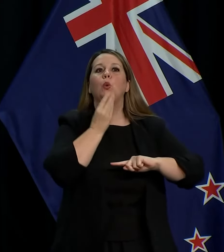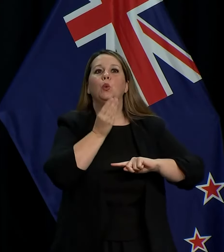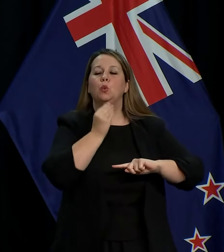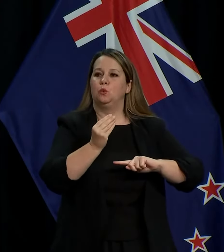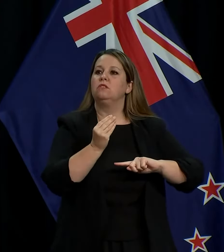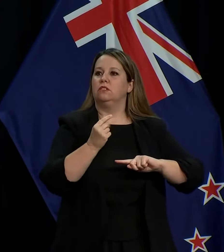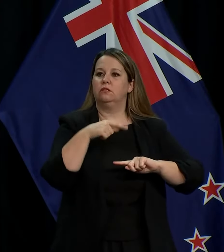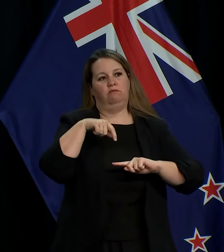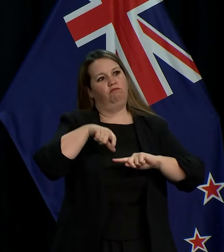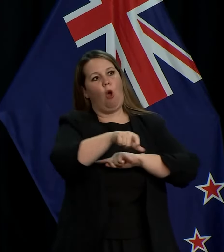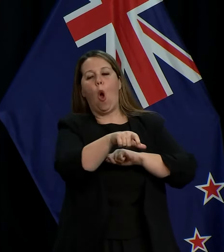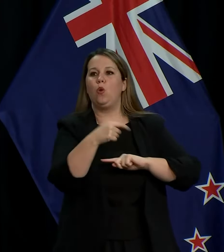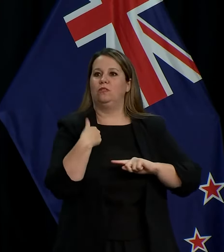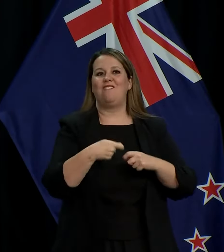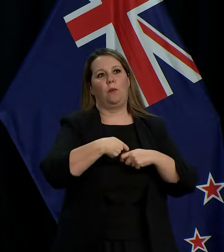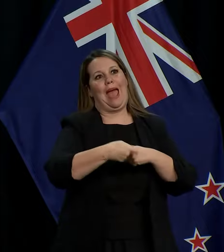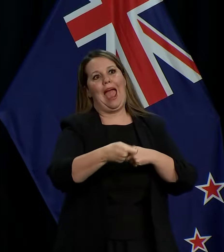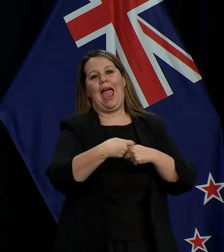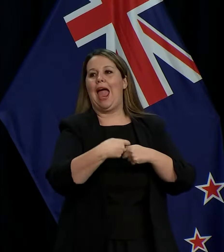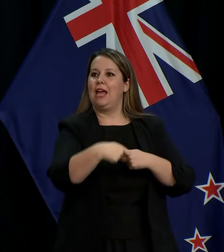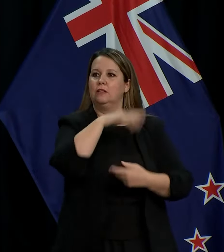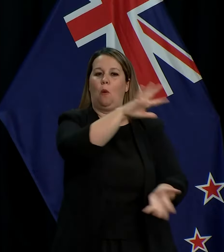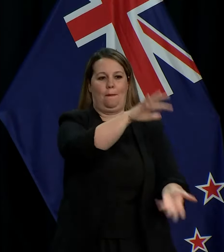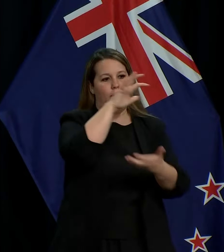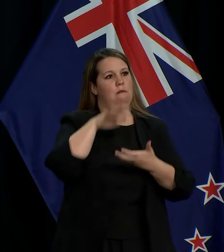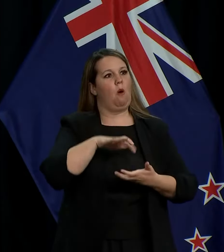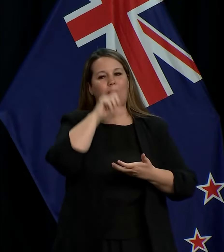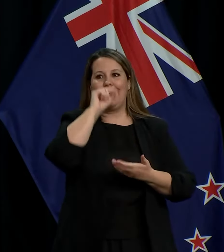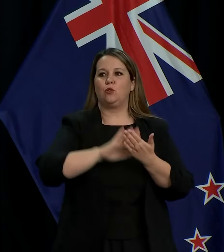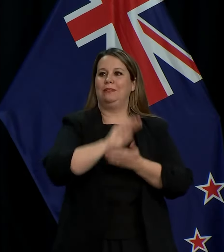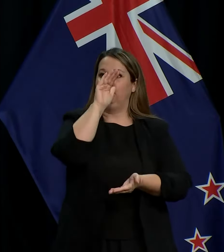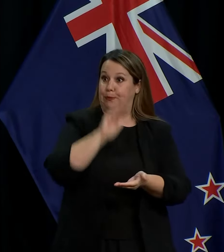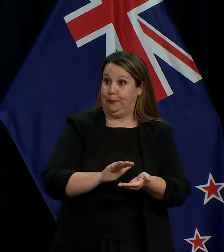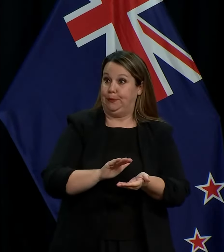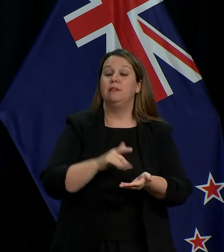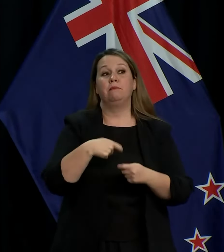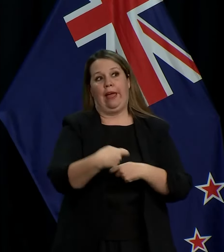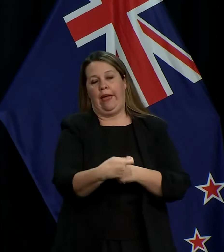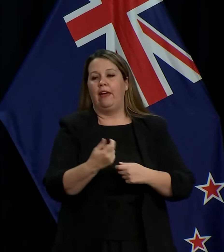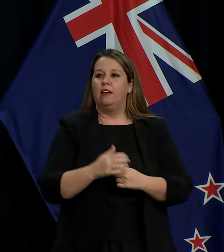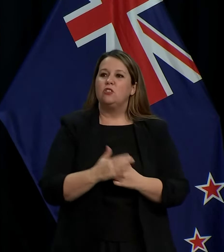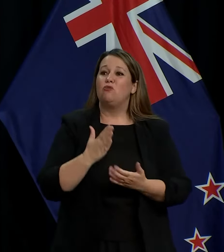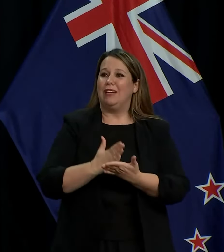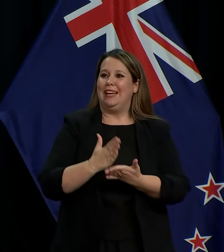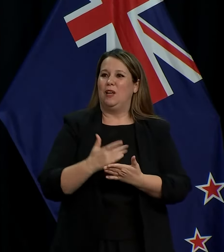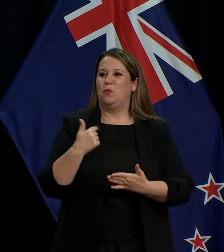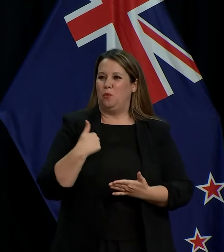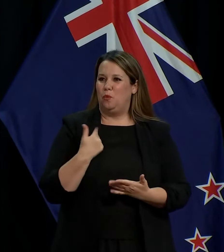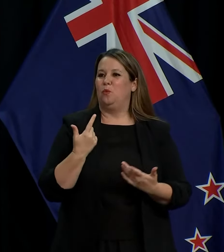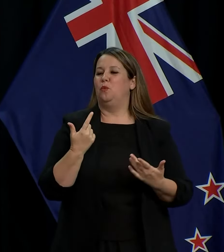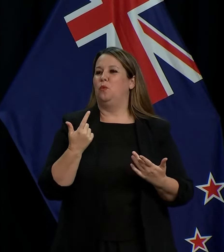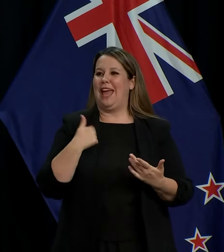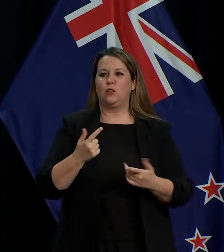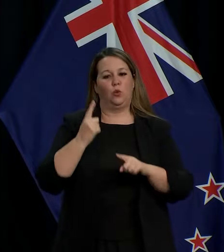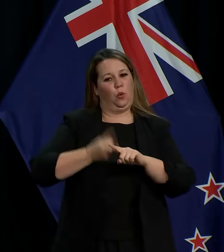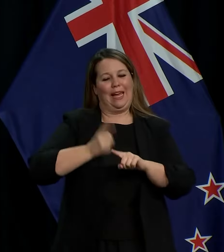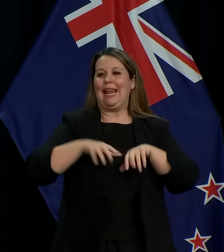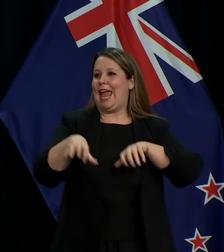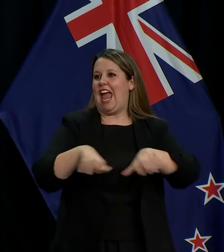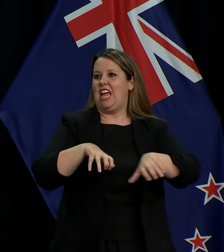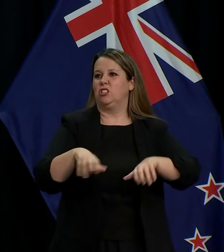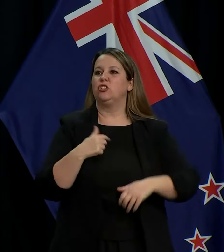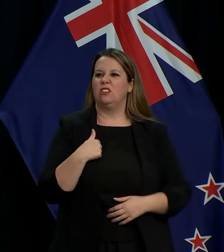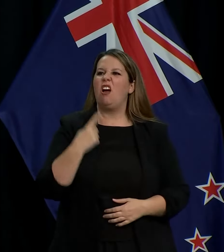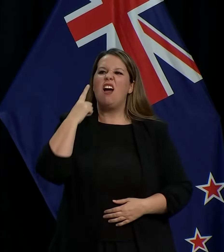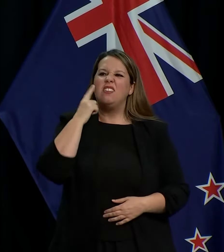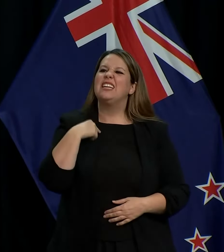So it hasn't been as straightforward, but we have still moved to act as quickly and as fairly as possible. I can take some of your more specific questions away. I believe some of them we